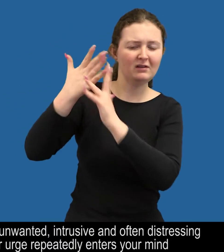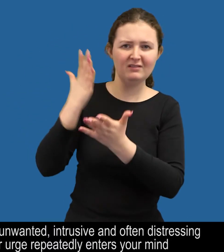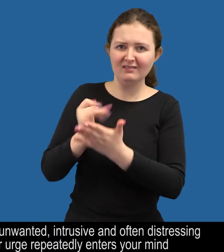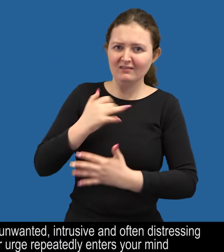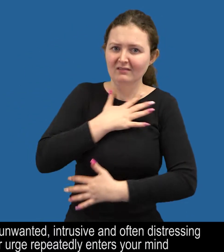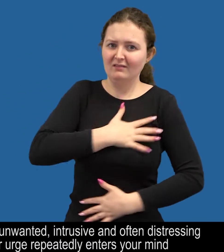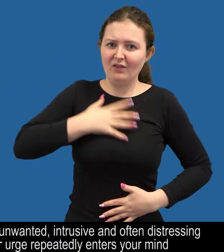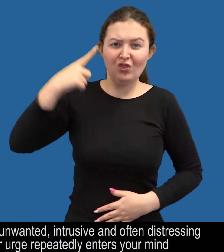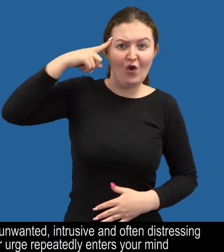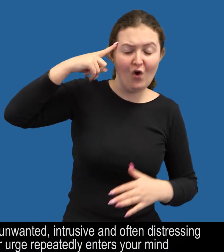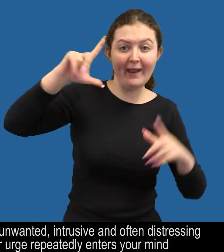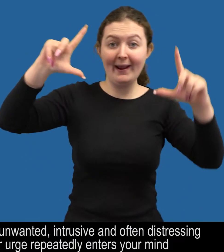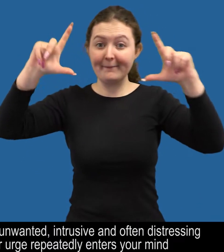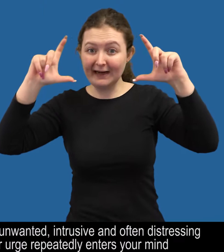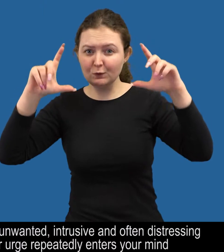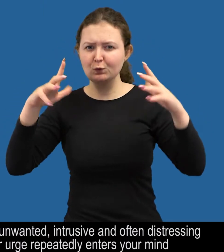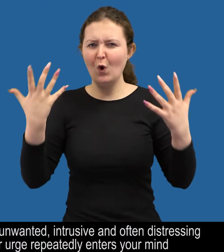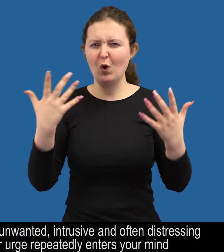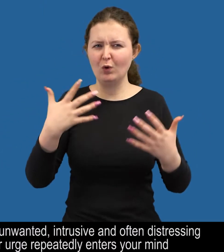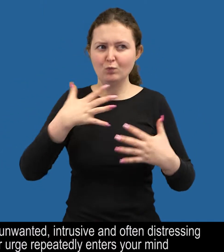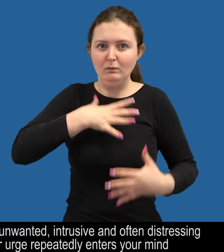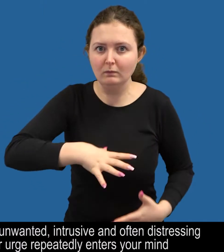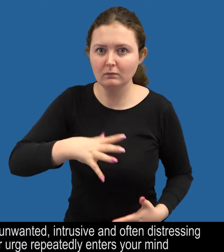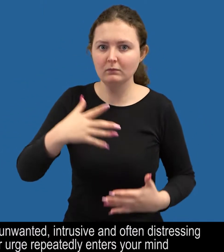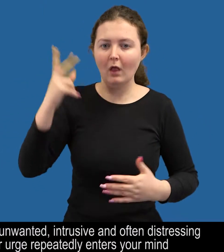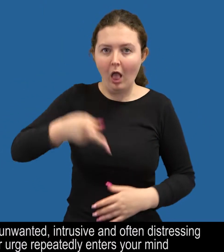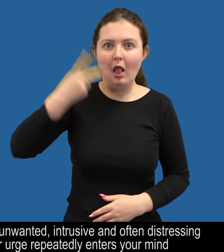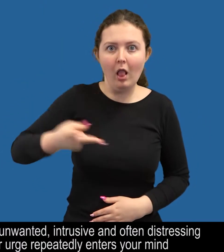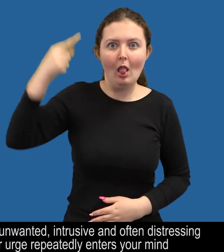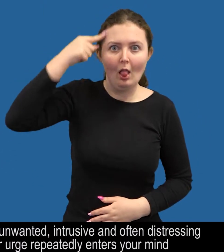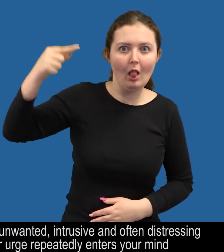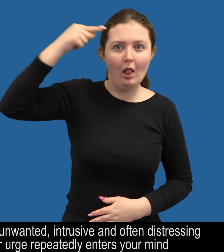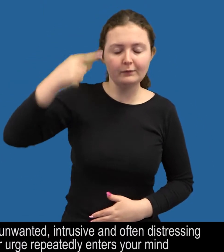and often distressing thought, image, or urge repeatedly enters your mind.